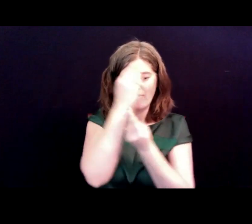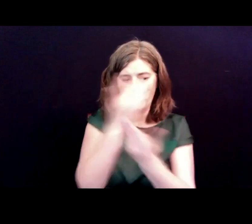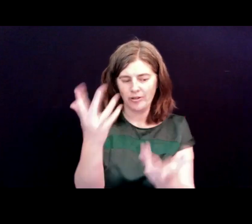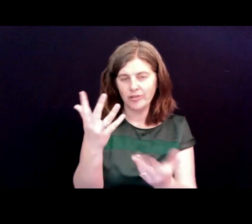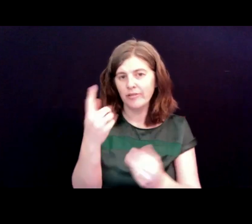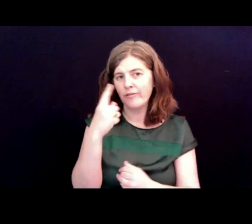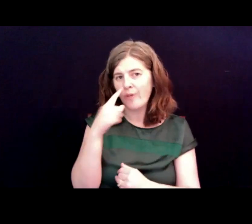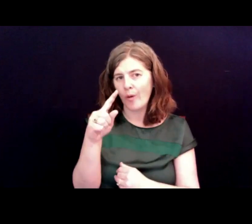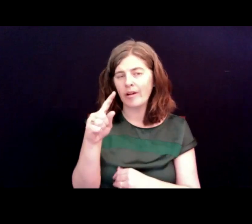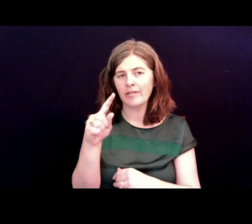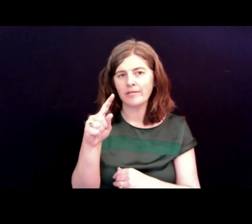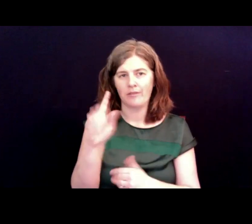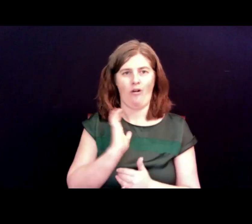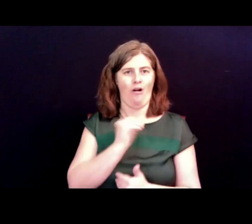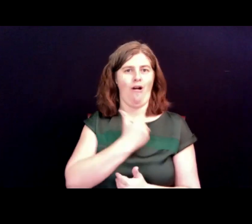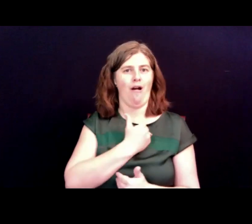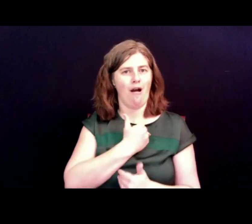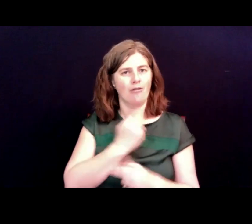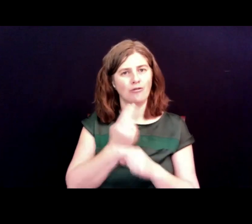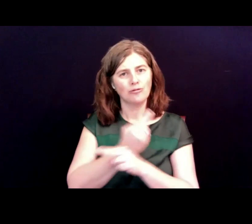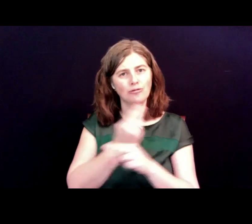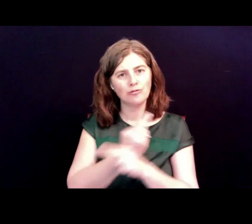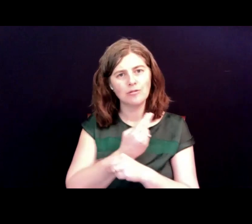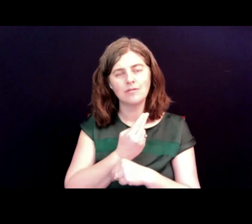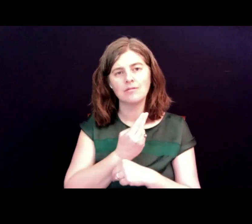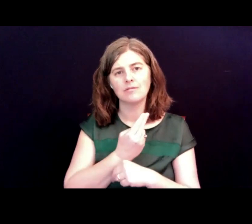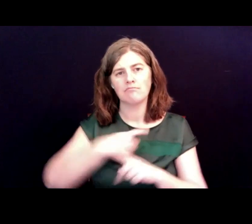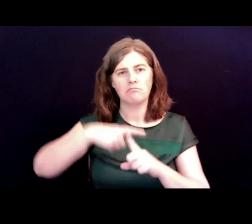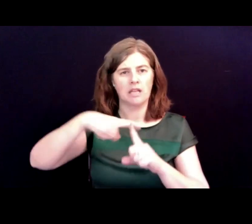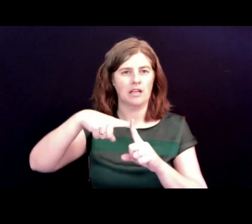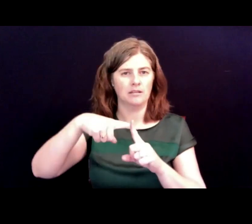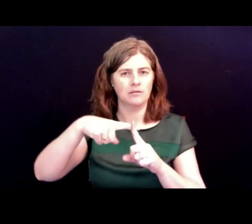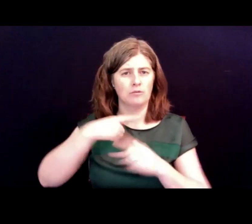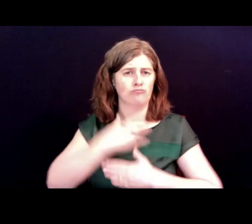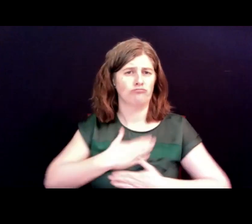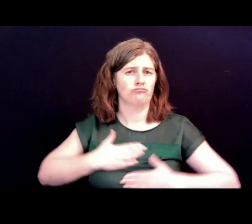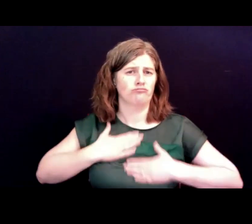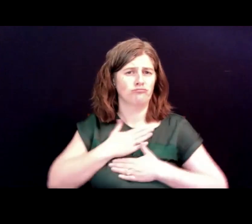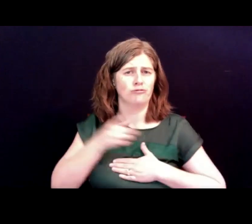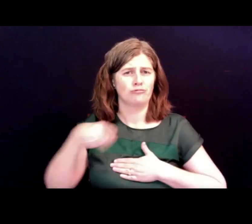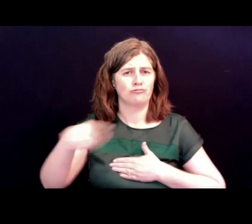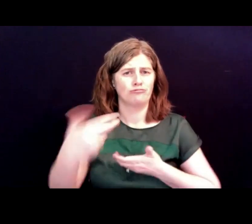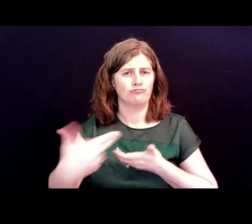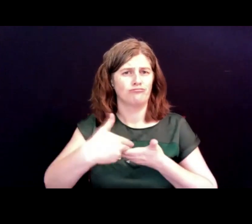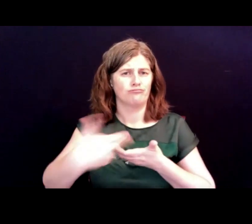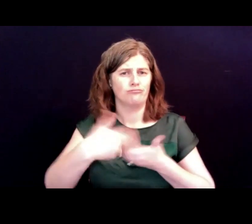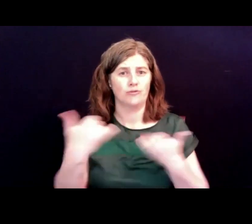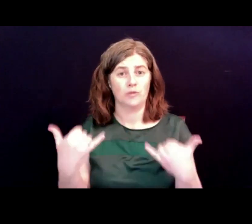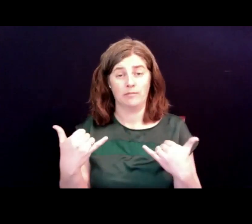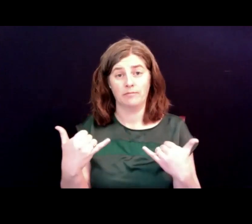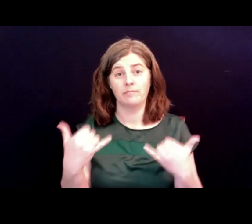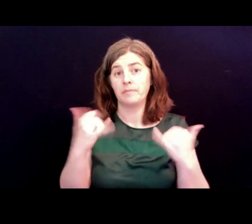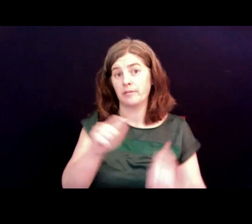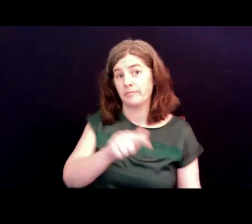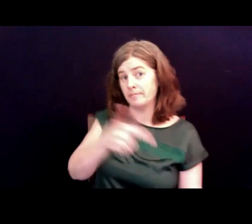for our use, and we appreciate all of you being here today. On that note, I'll let Dr.